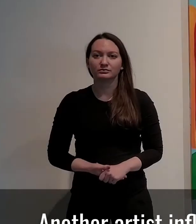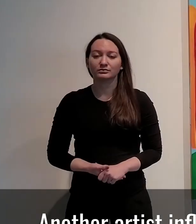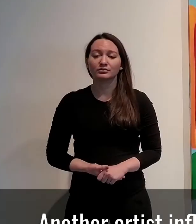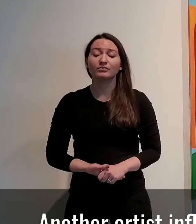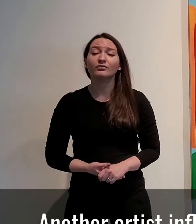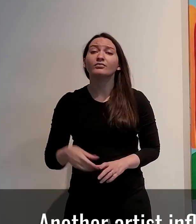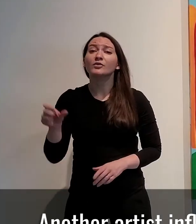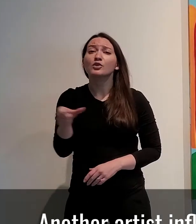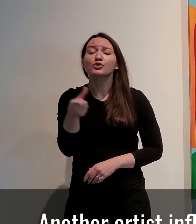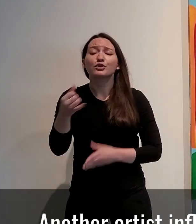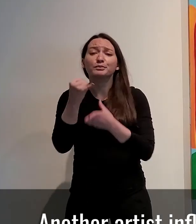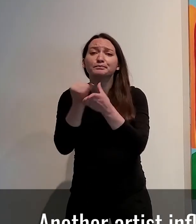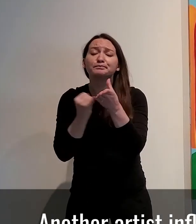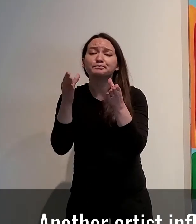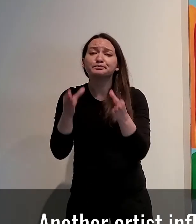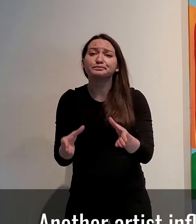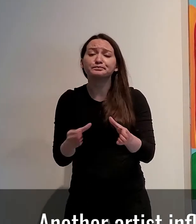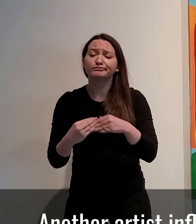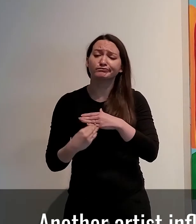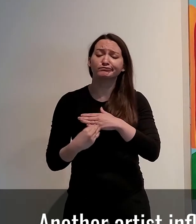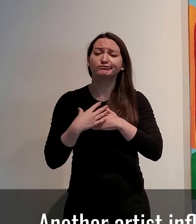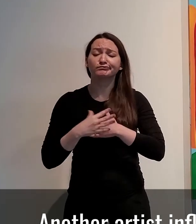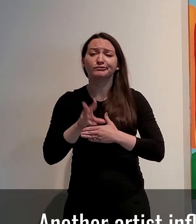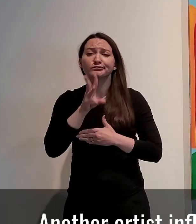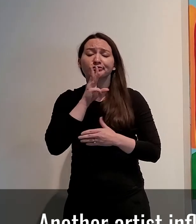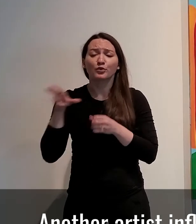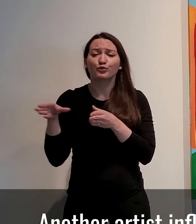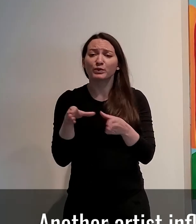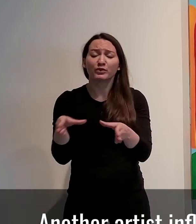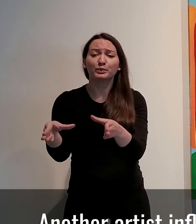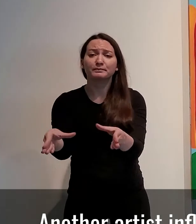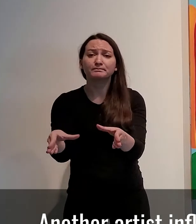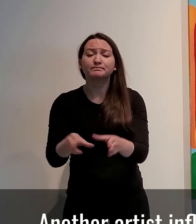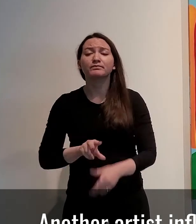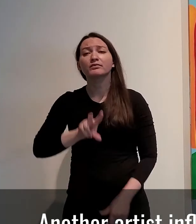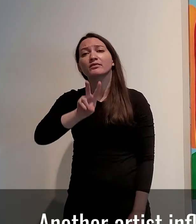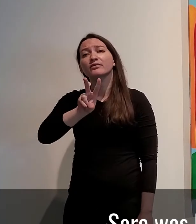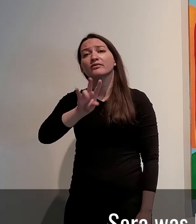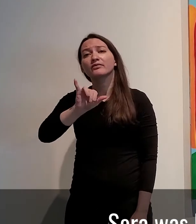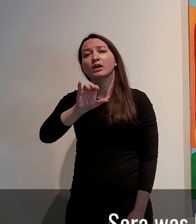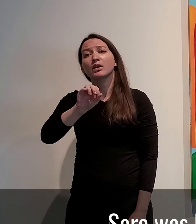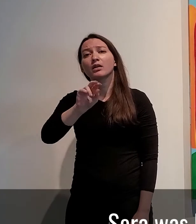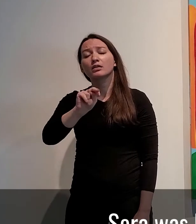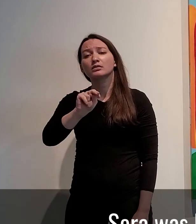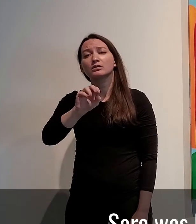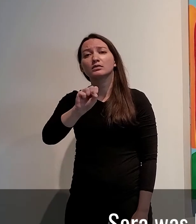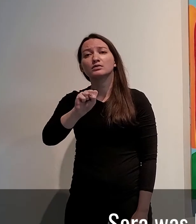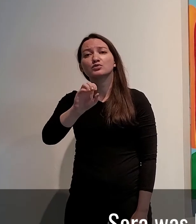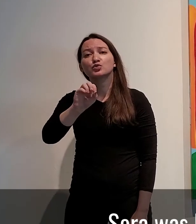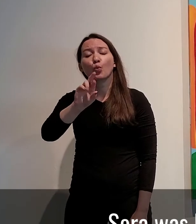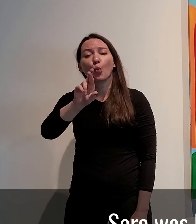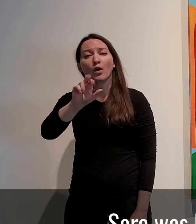Another artist influenced by rivers is Vion Sora. Sora was born in Baghdad,